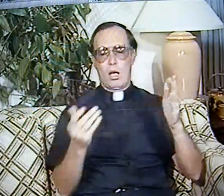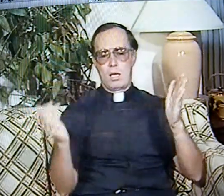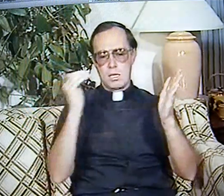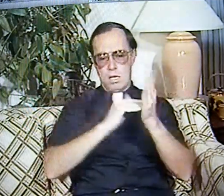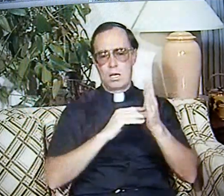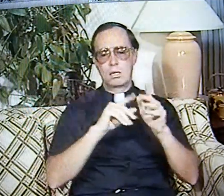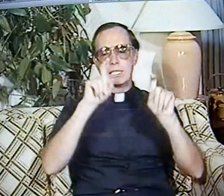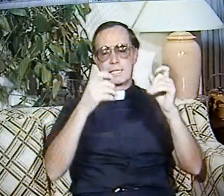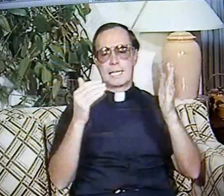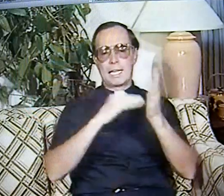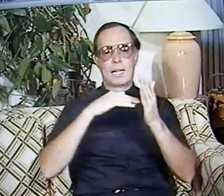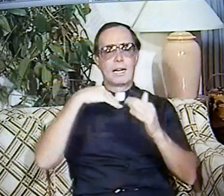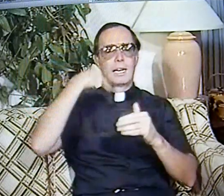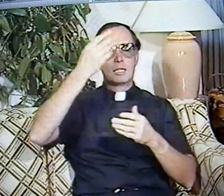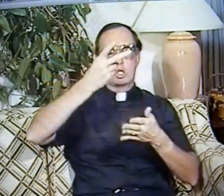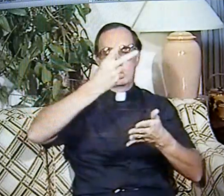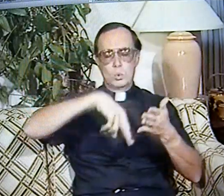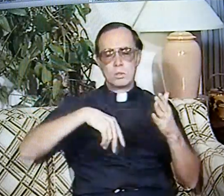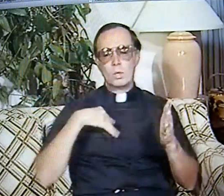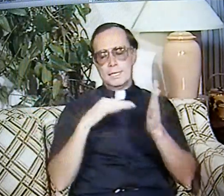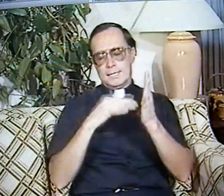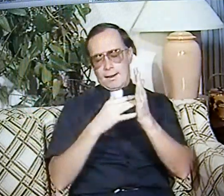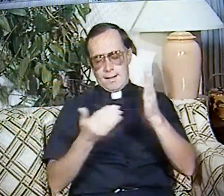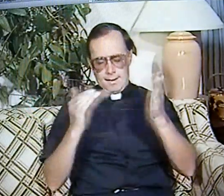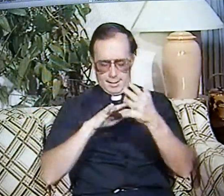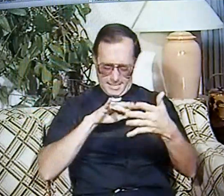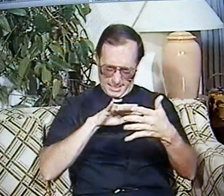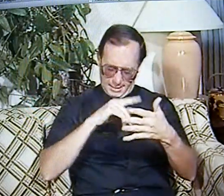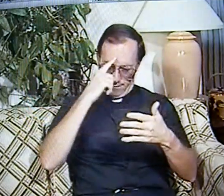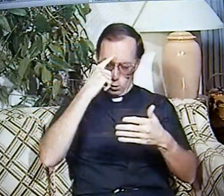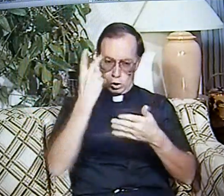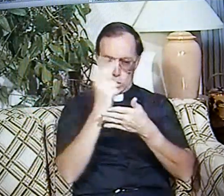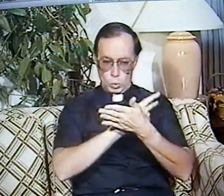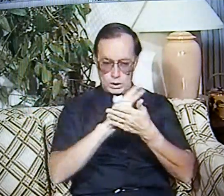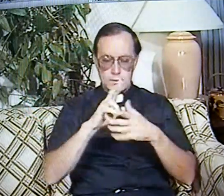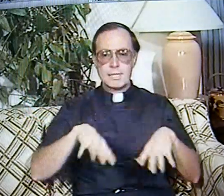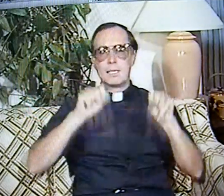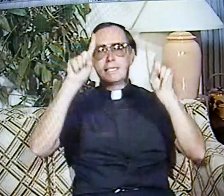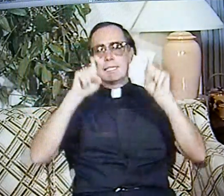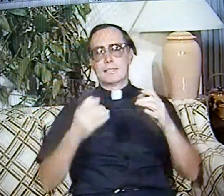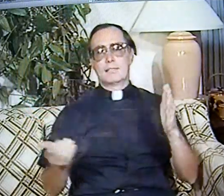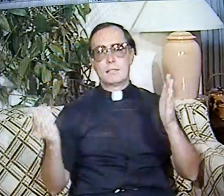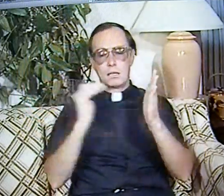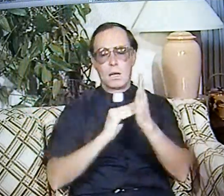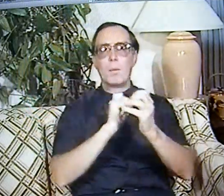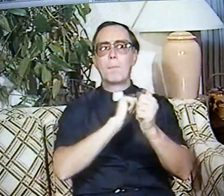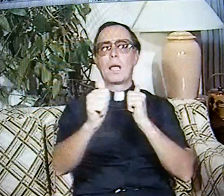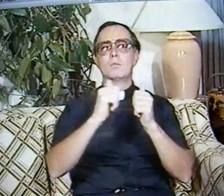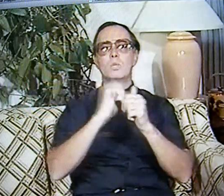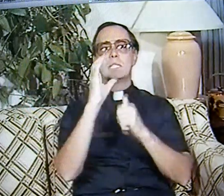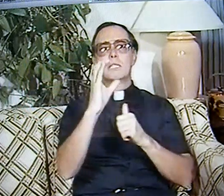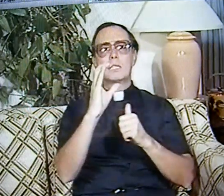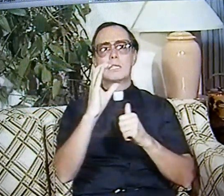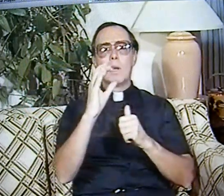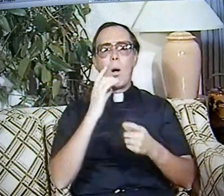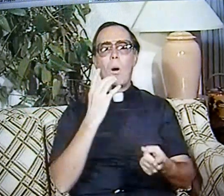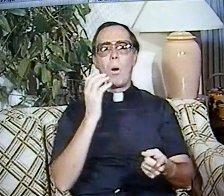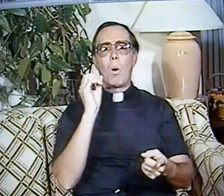again. And luckily, the teacher said that I could take it again in 2 weeks. So I studied really hard for 2